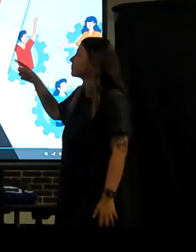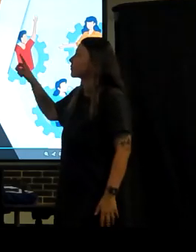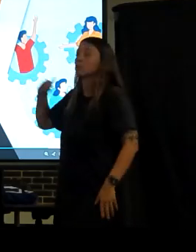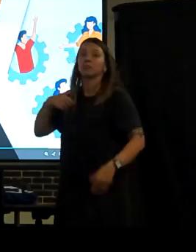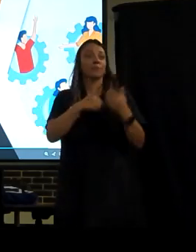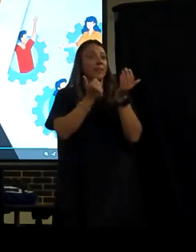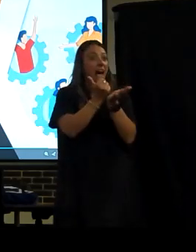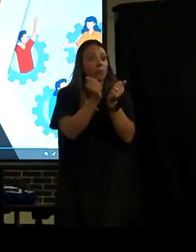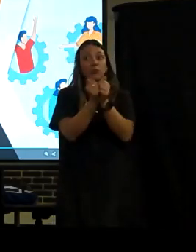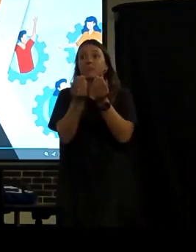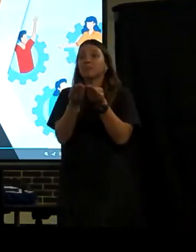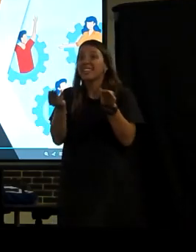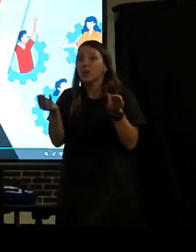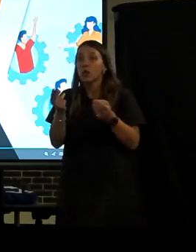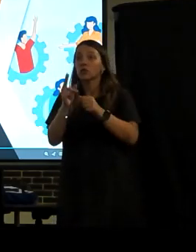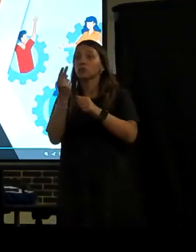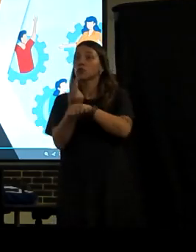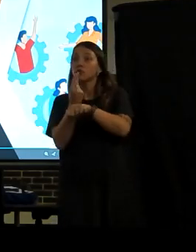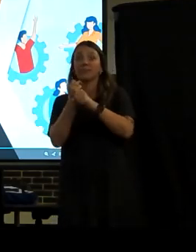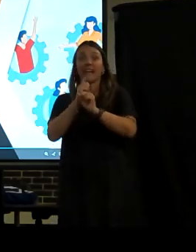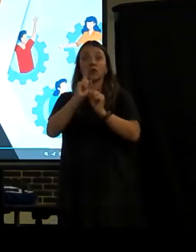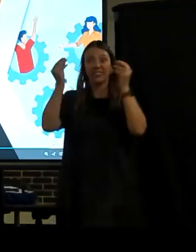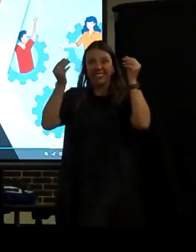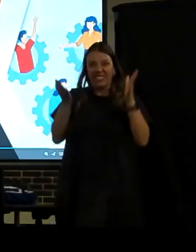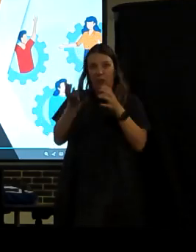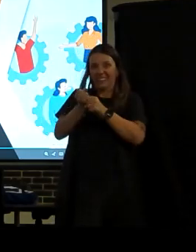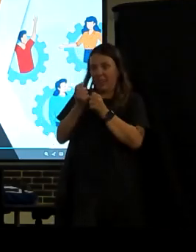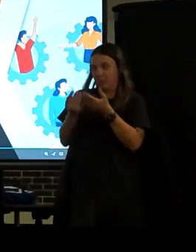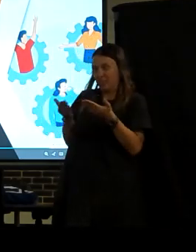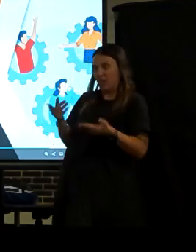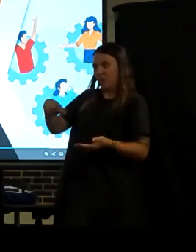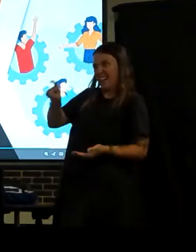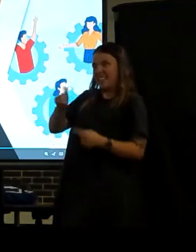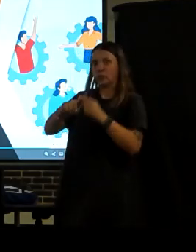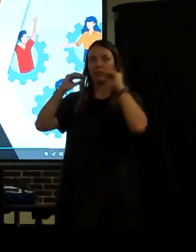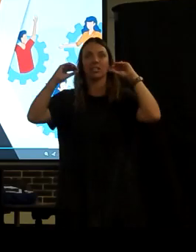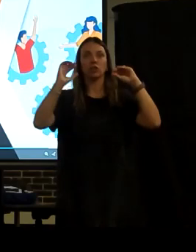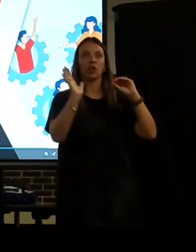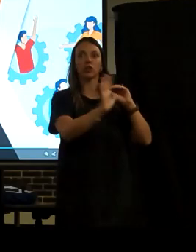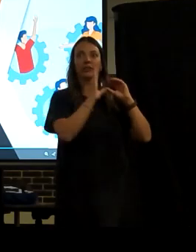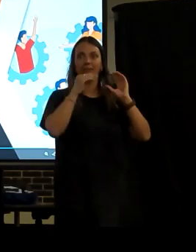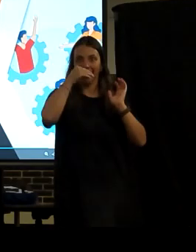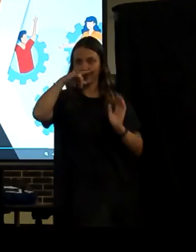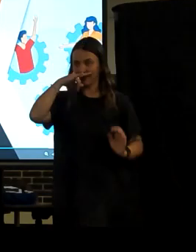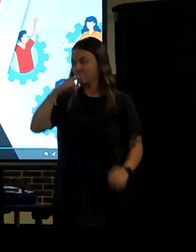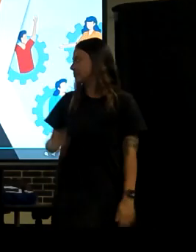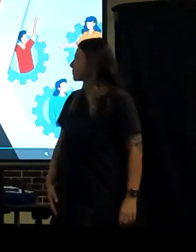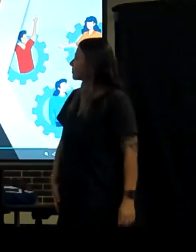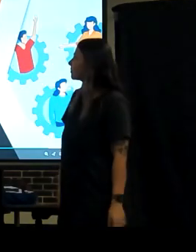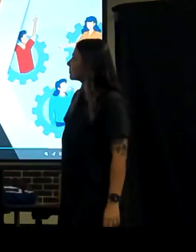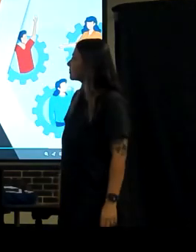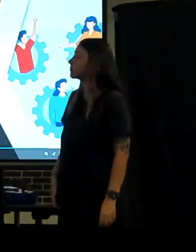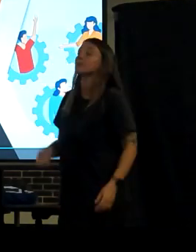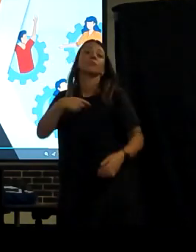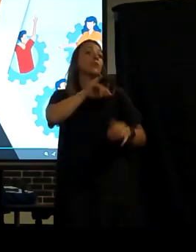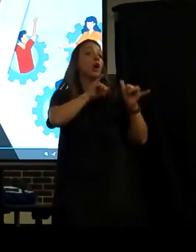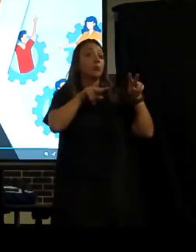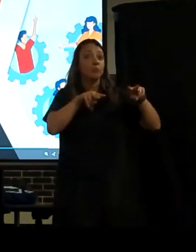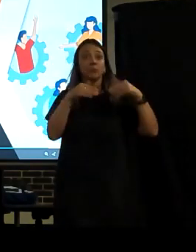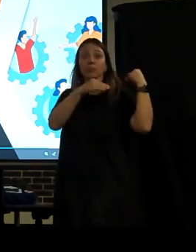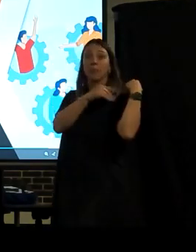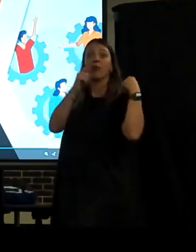staff, helping with materials, and making sure that the teachers have what they need